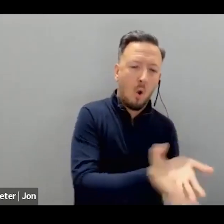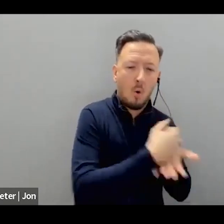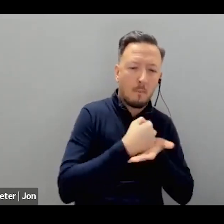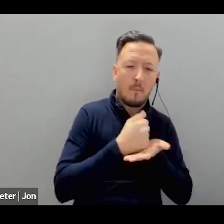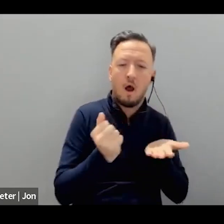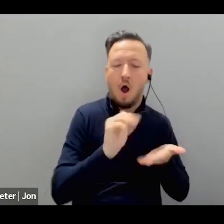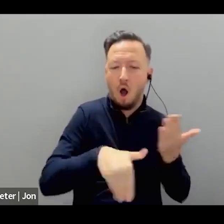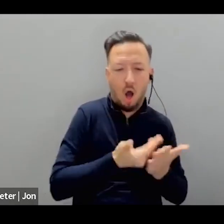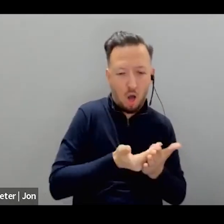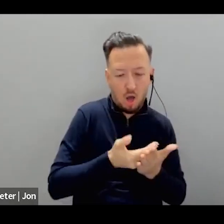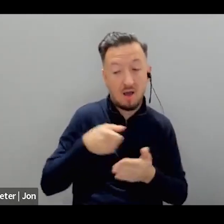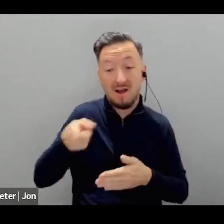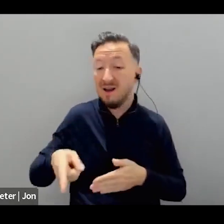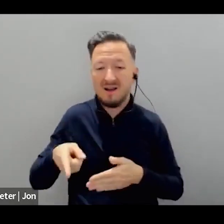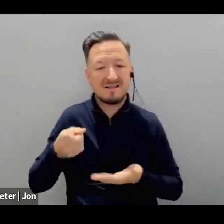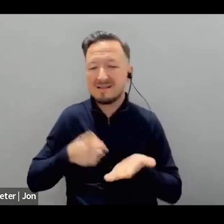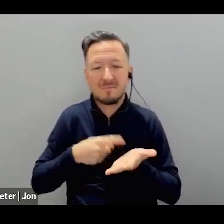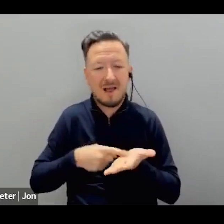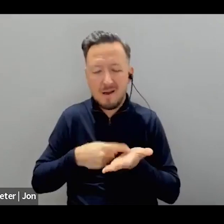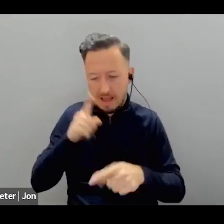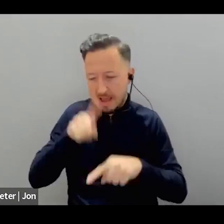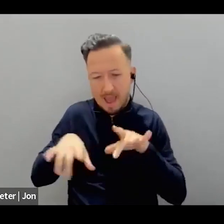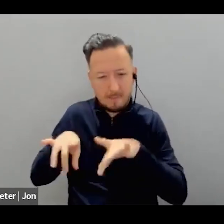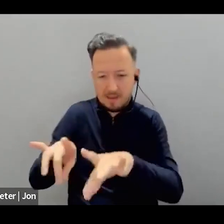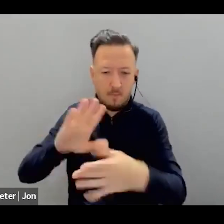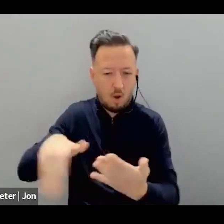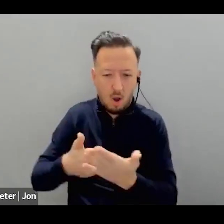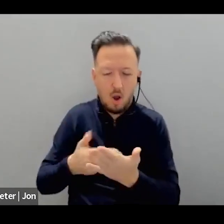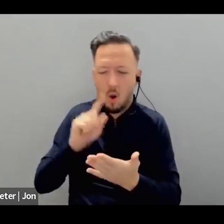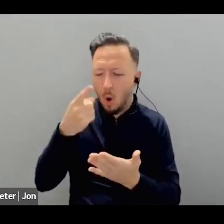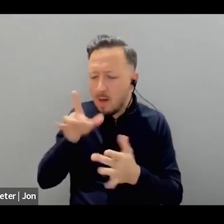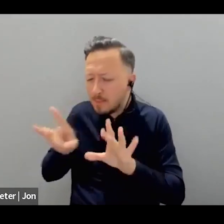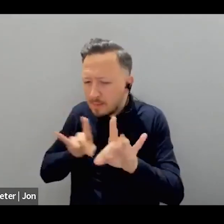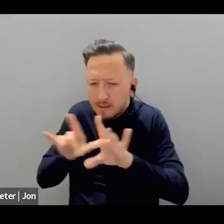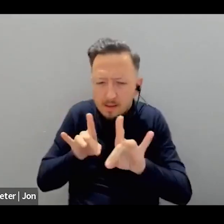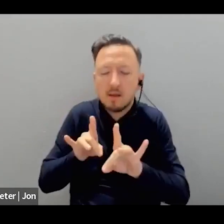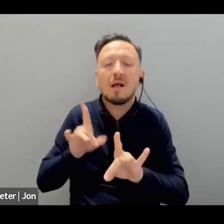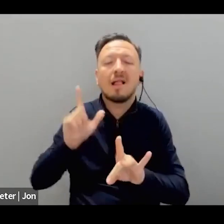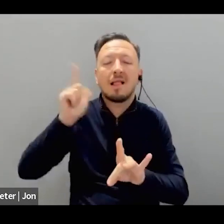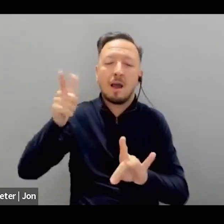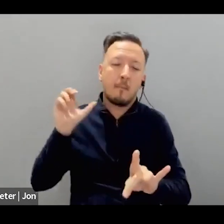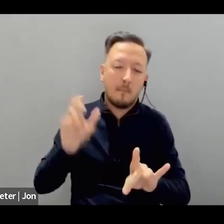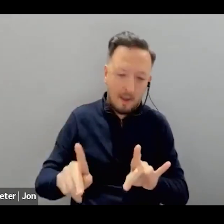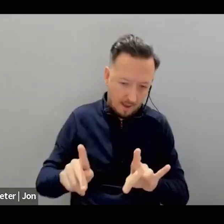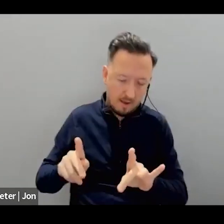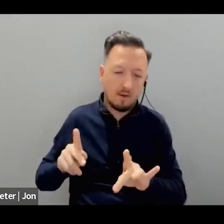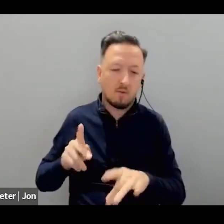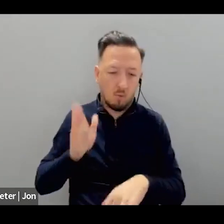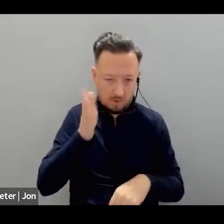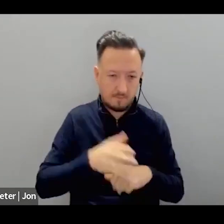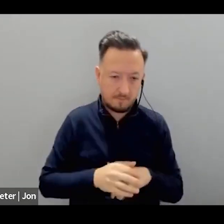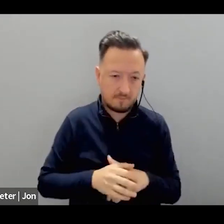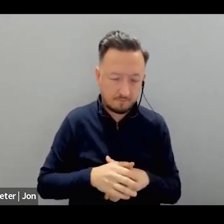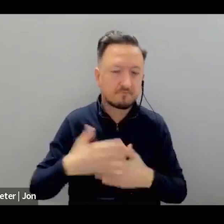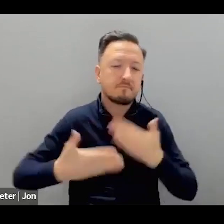pile. They will be back for the rest of the stored debris, for the rest of that sorted debris.